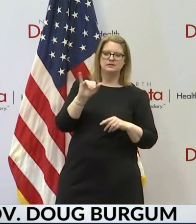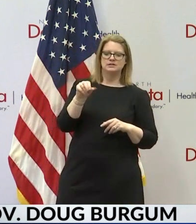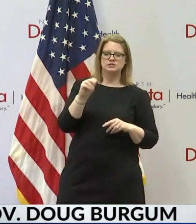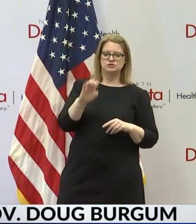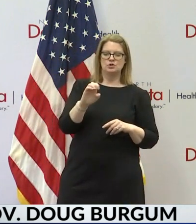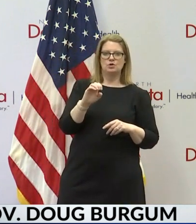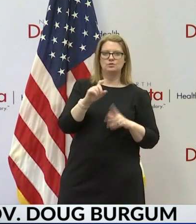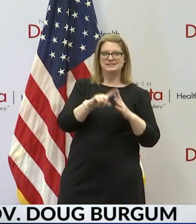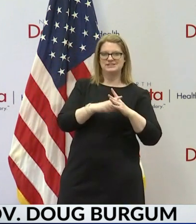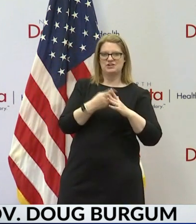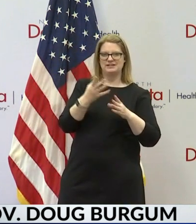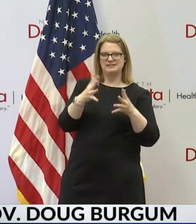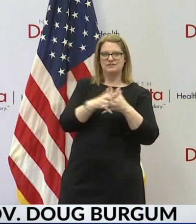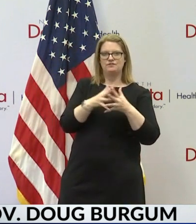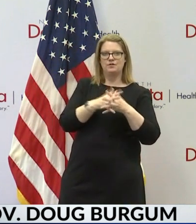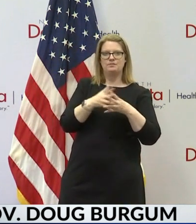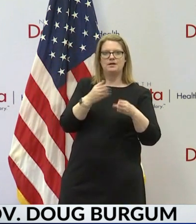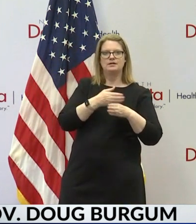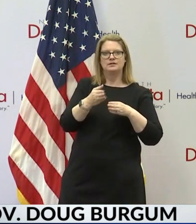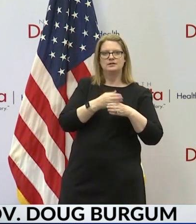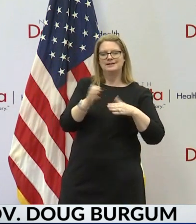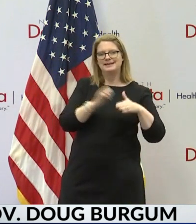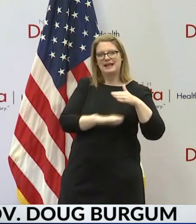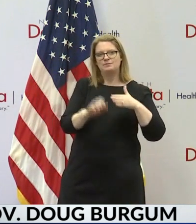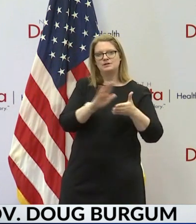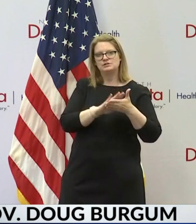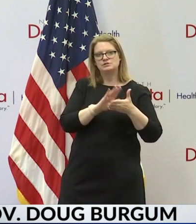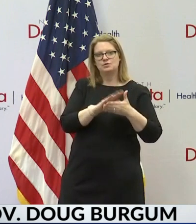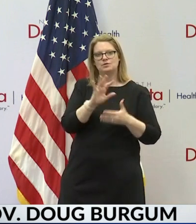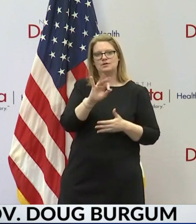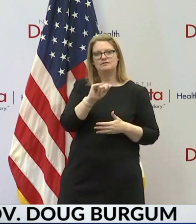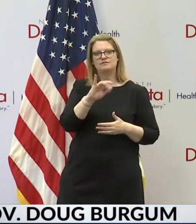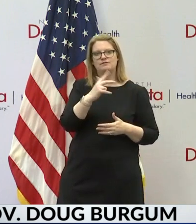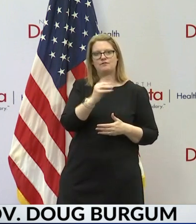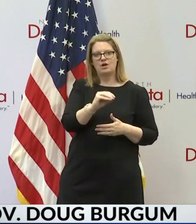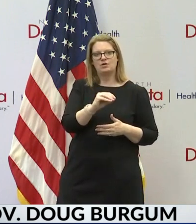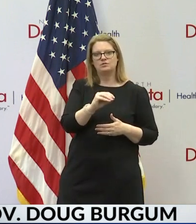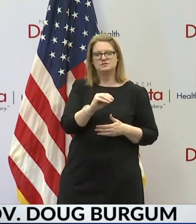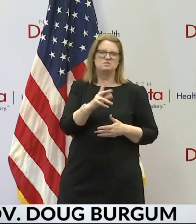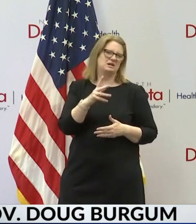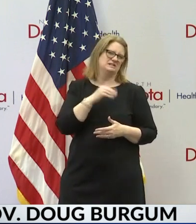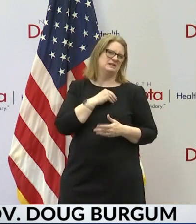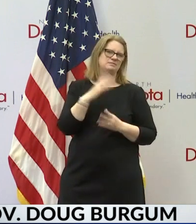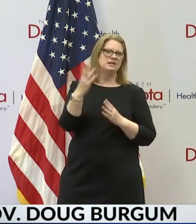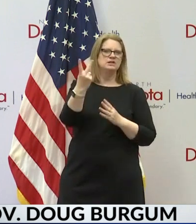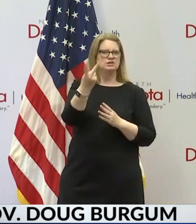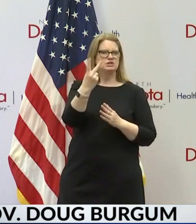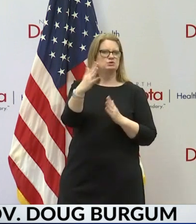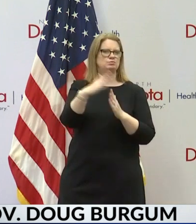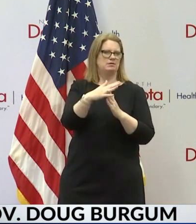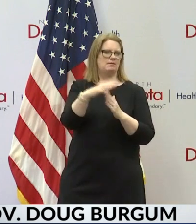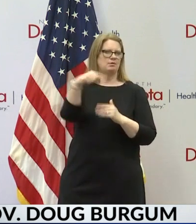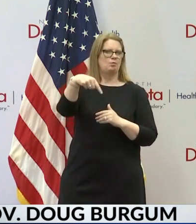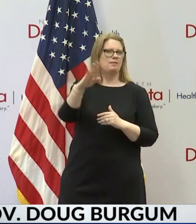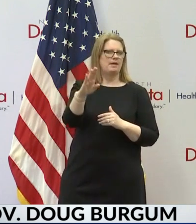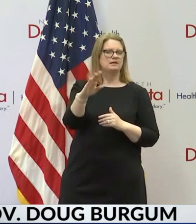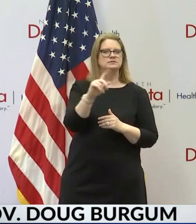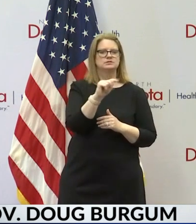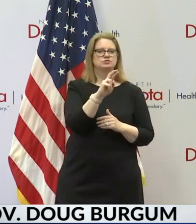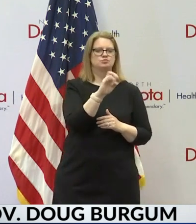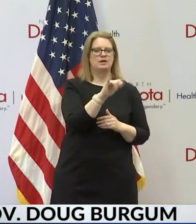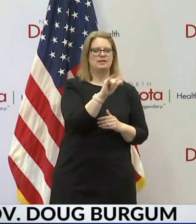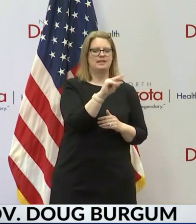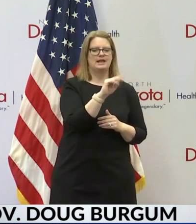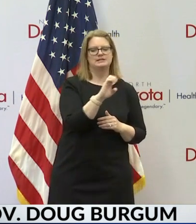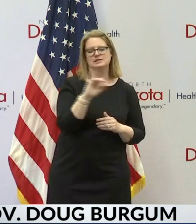his football career in elementary school in Fargo, and so that we're going to take credit for the two top quarterbacks in the nation, both Trey Lance and